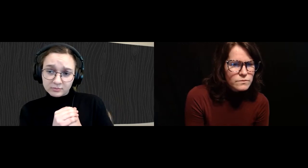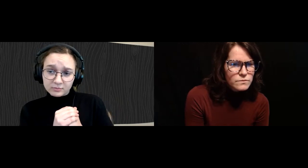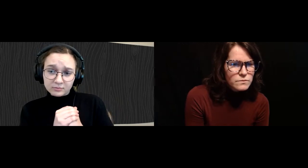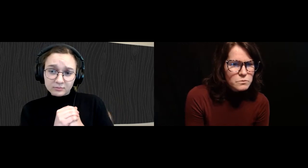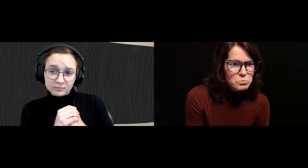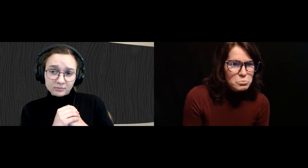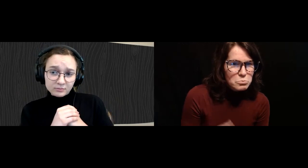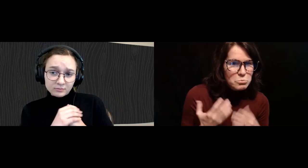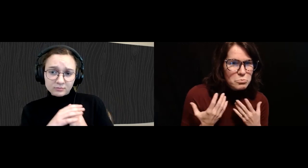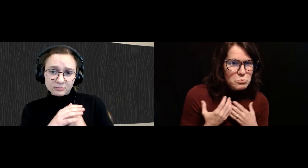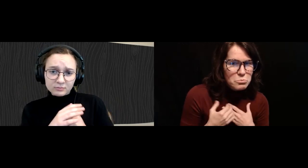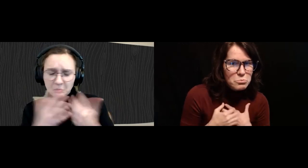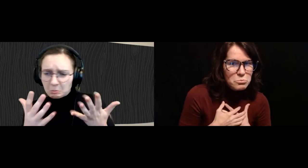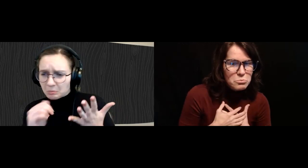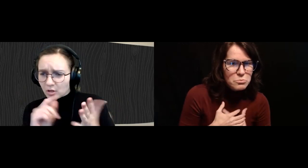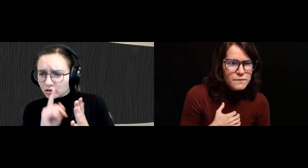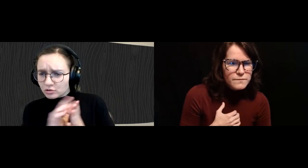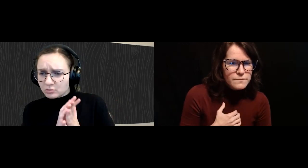Anybody else have any questions?